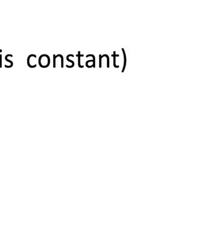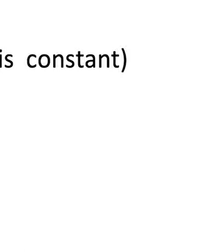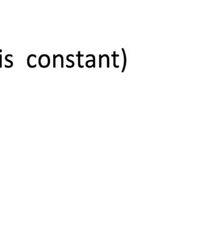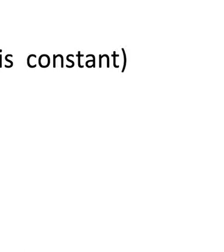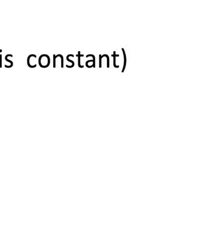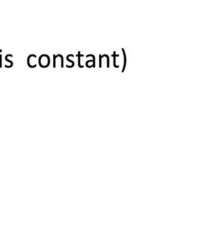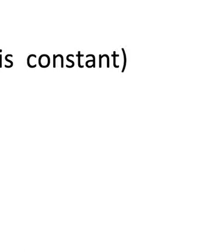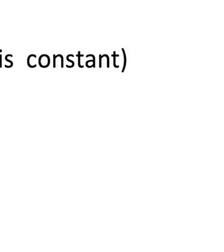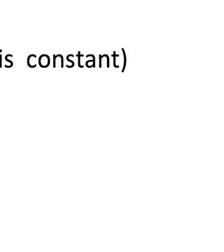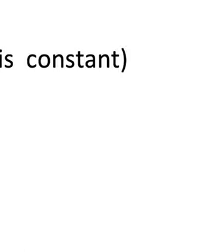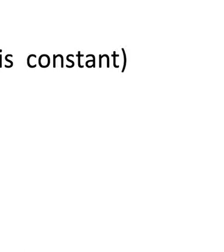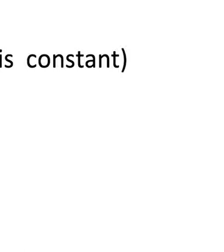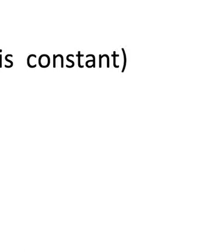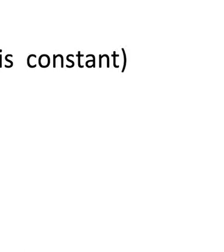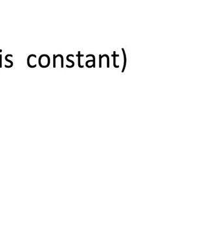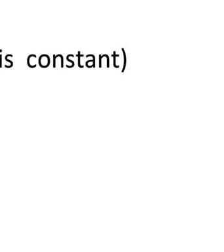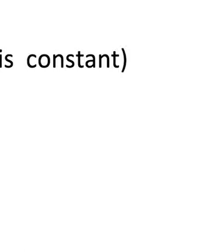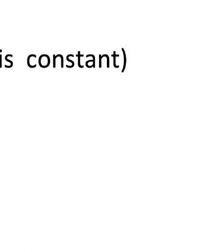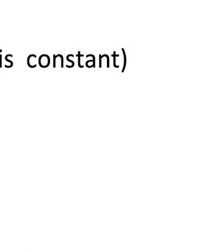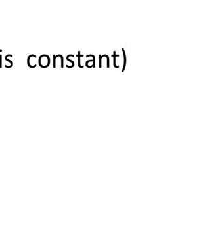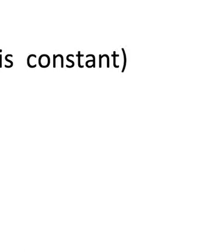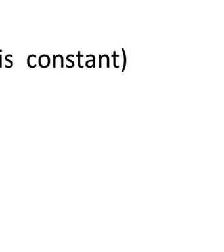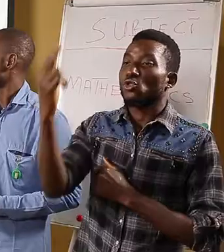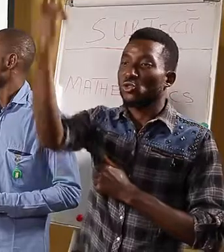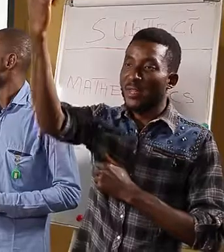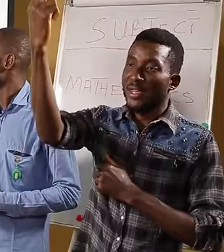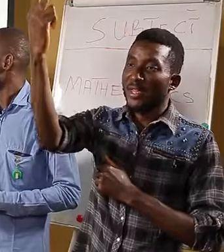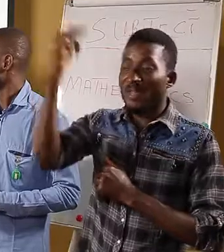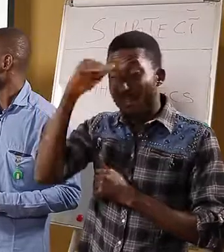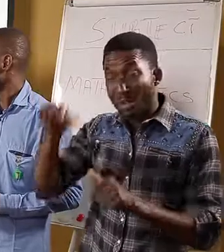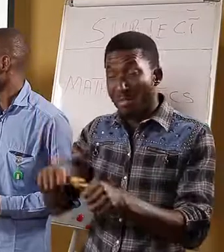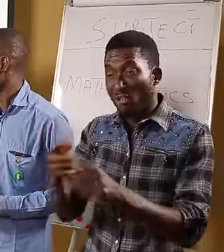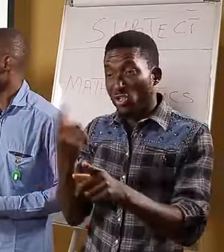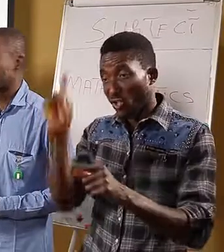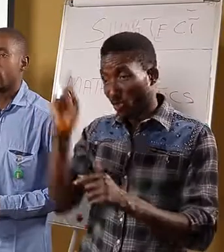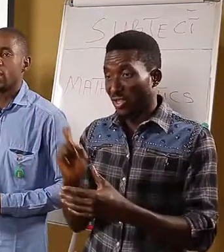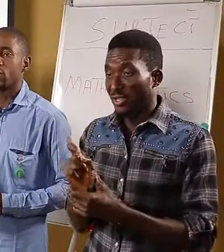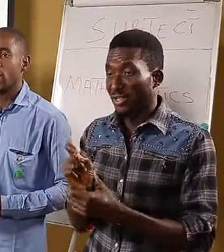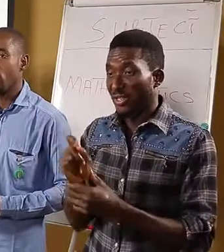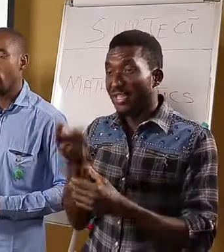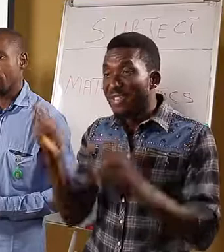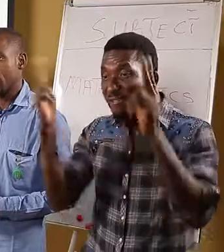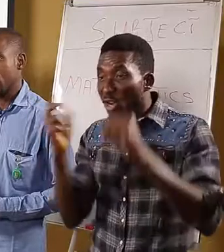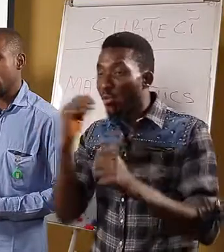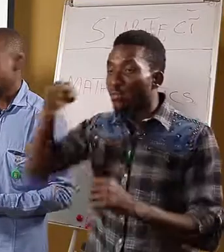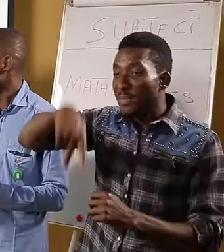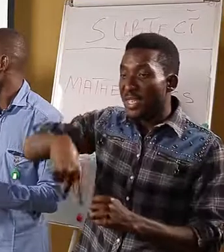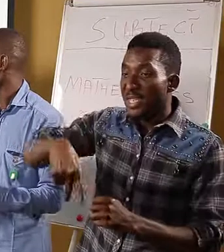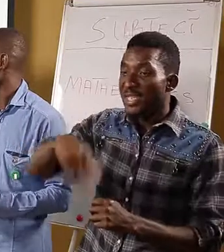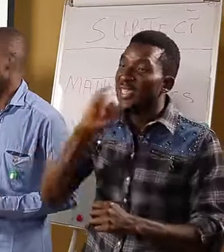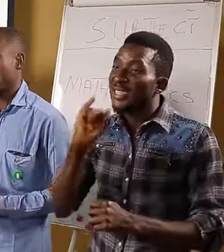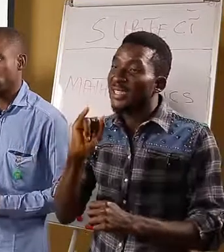3 equals to mq squared. Remember from the question, the value of